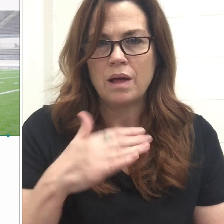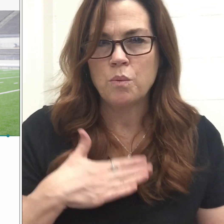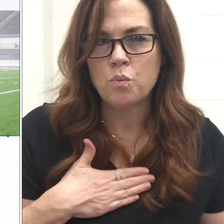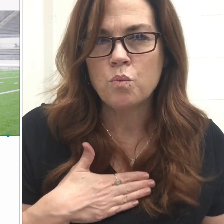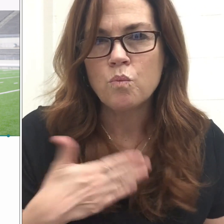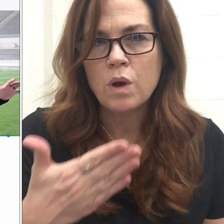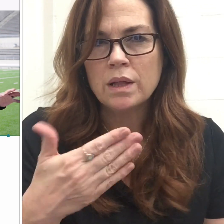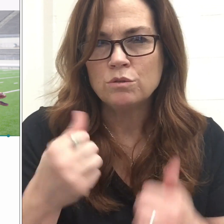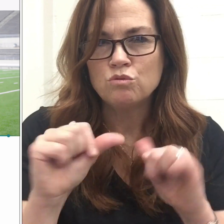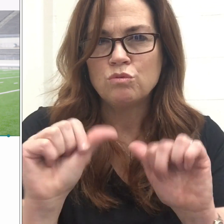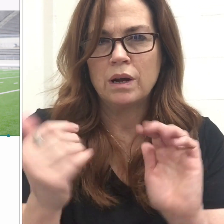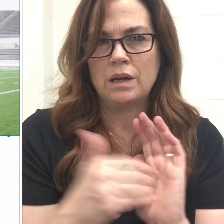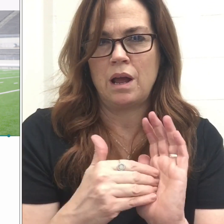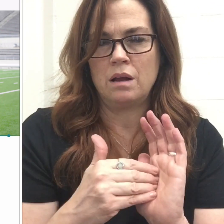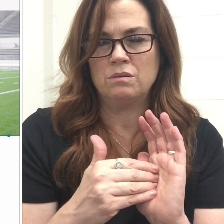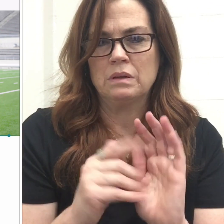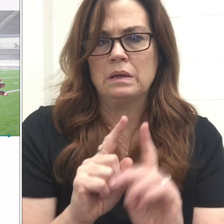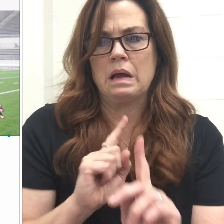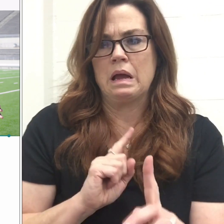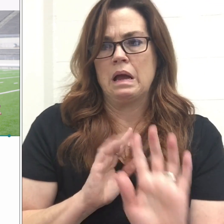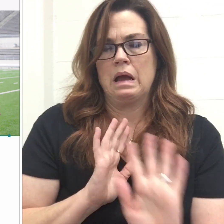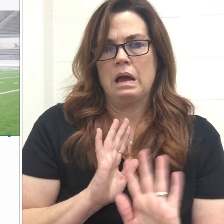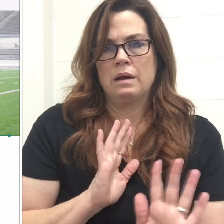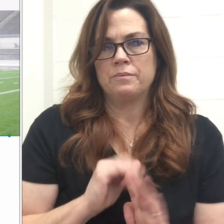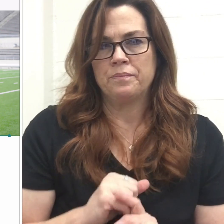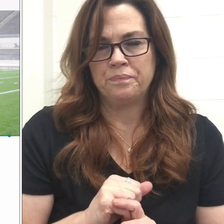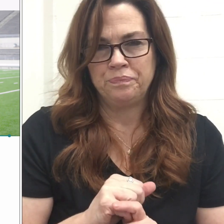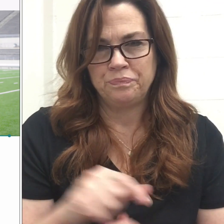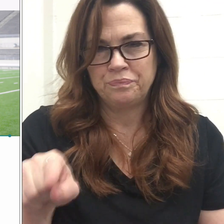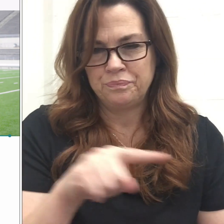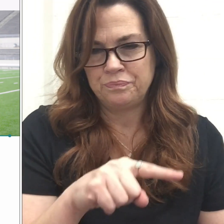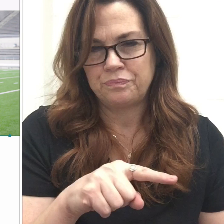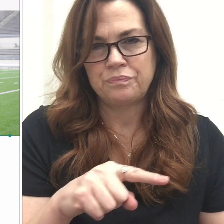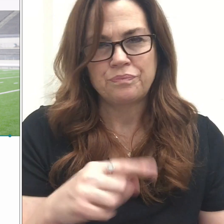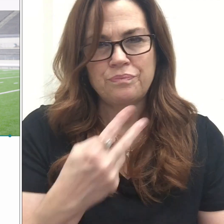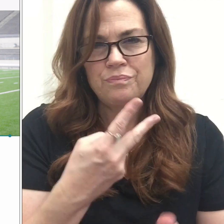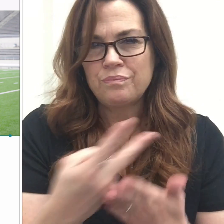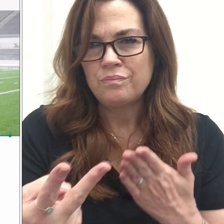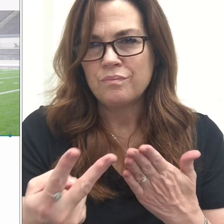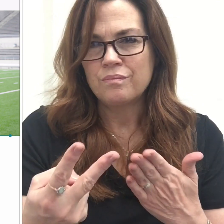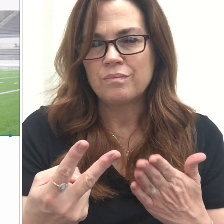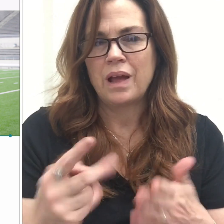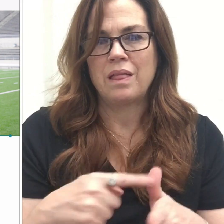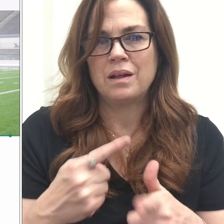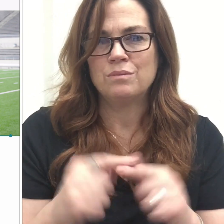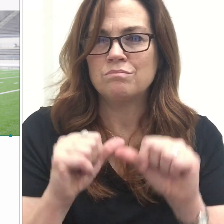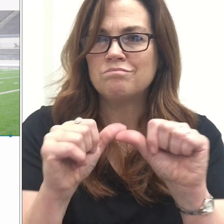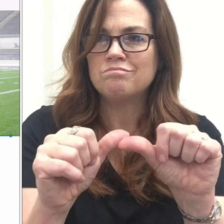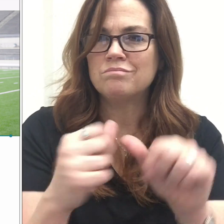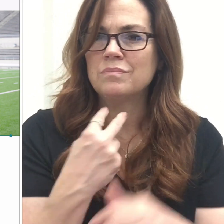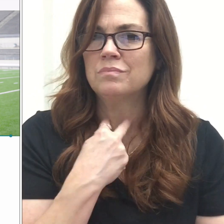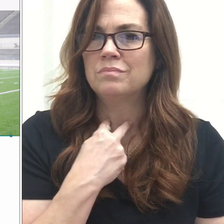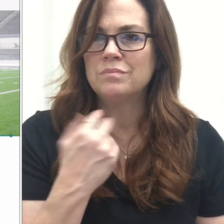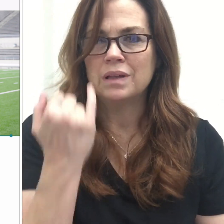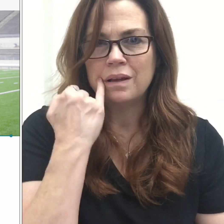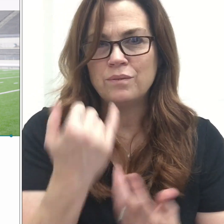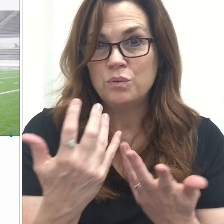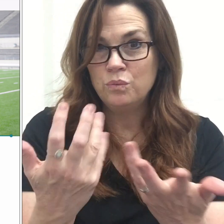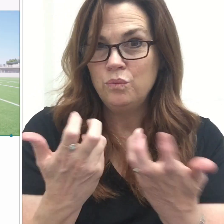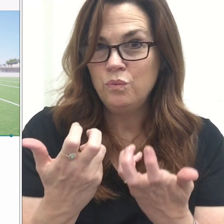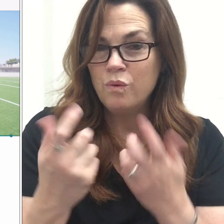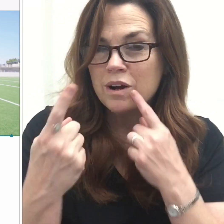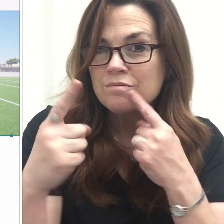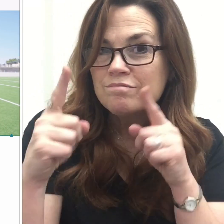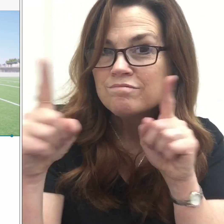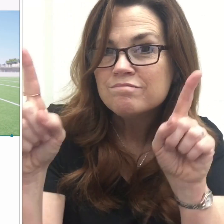willingly. You're running from failure, afraid of it. You're not failing forward. You're failing and staying stuck. And if